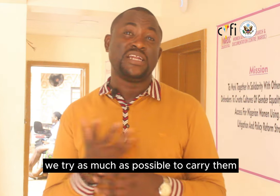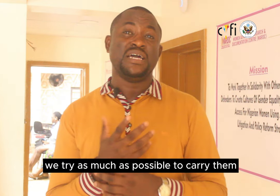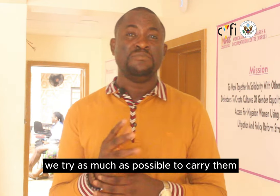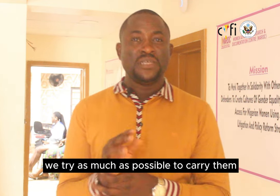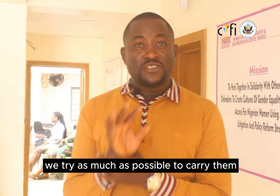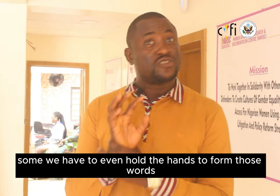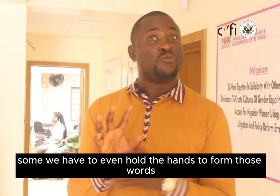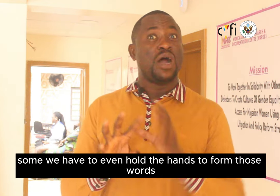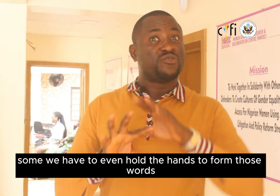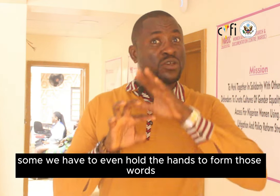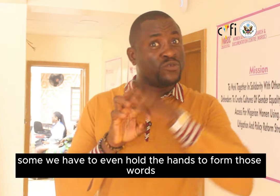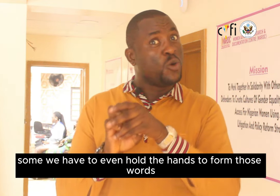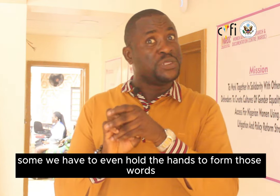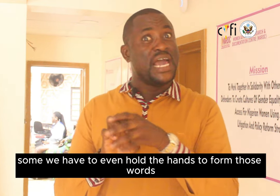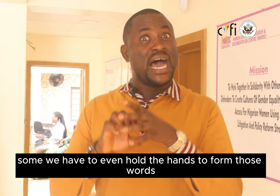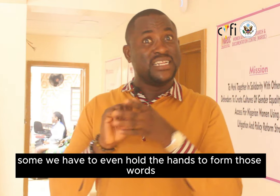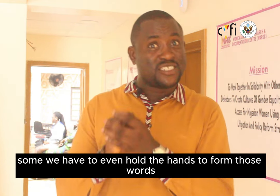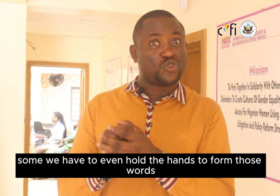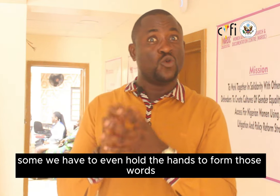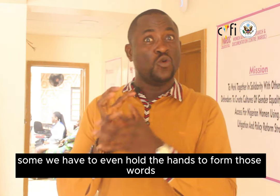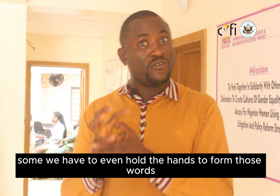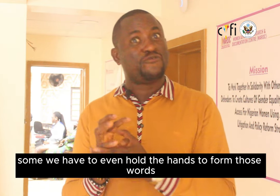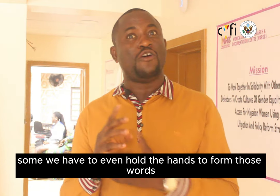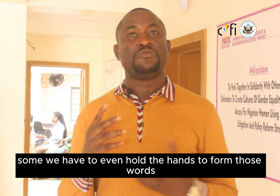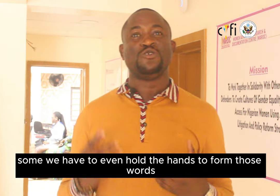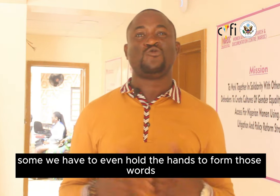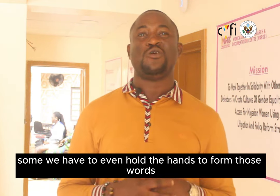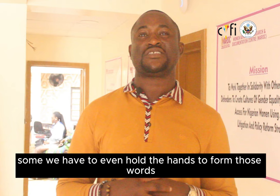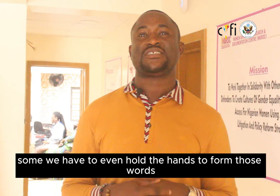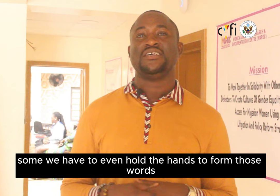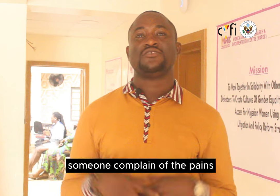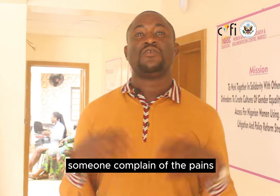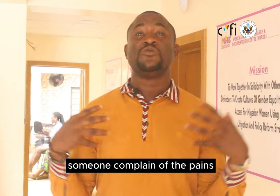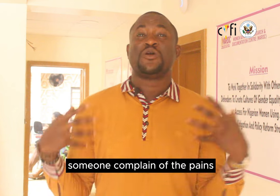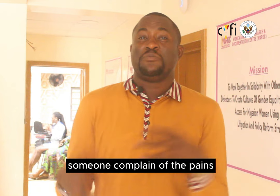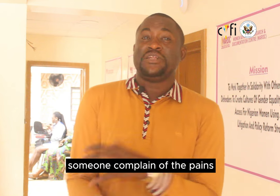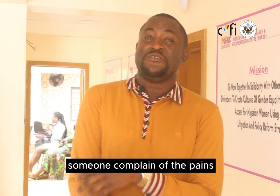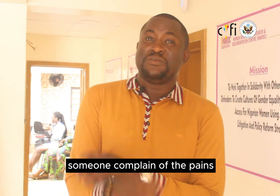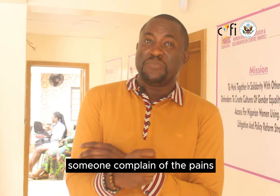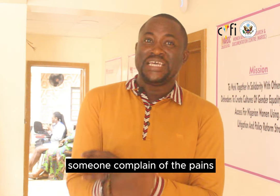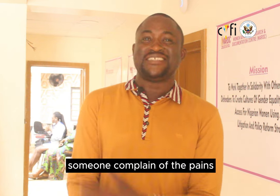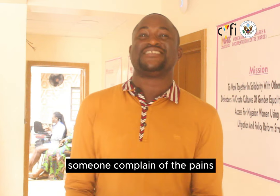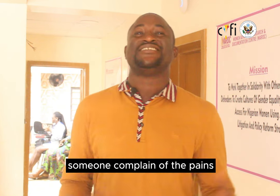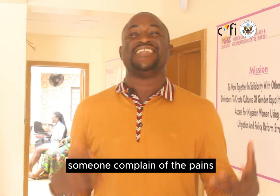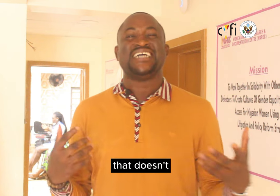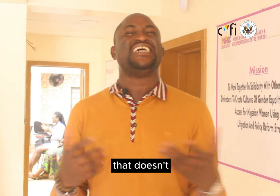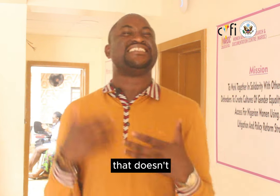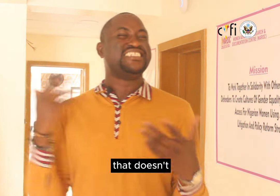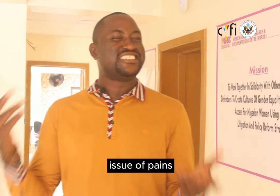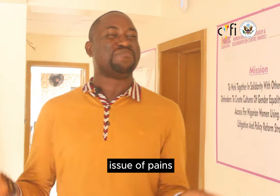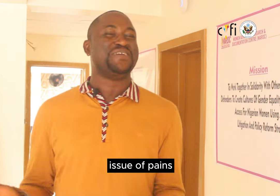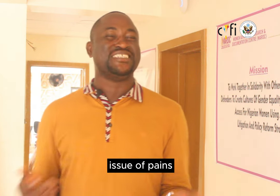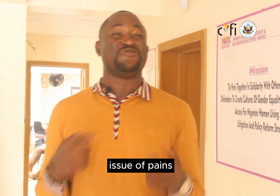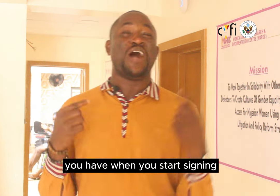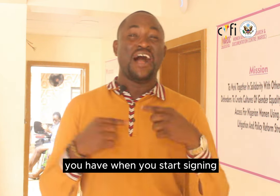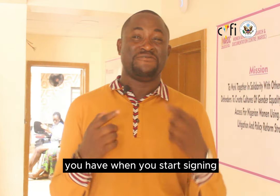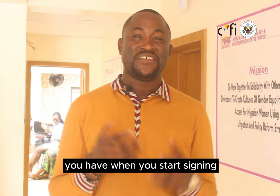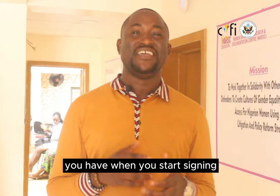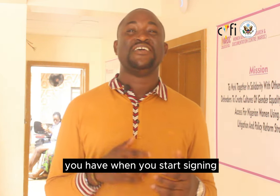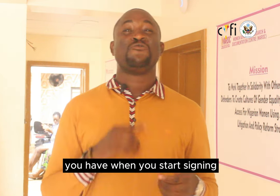them. Some will have to even hold their hands to form those words. Some will complain of the pains, that's initial pains you have when